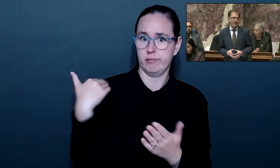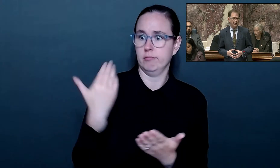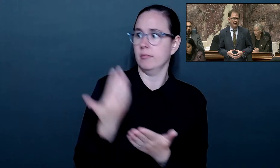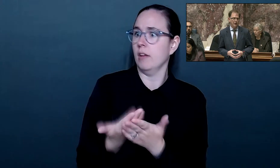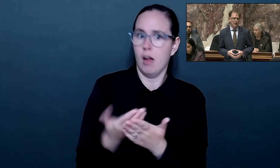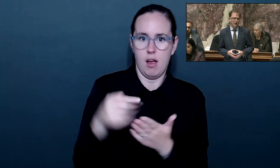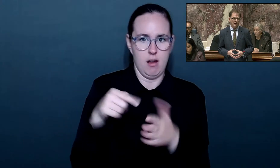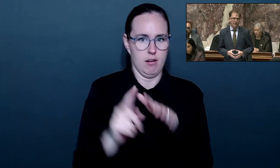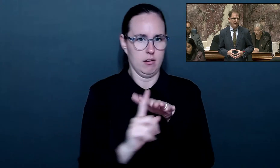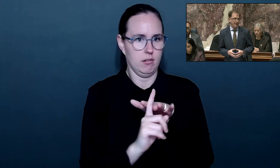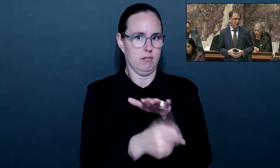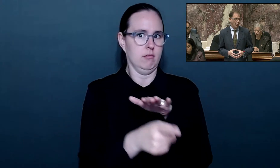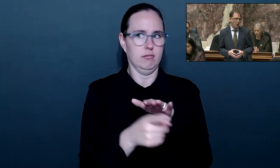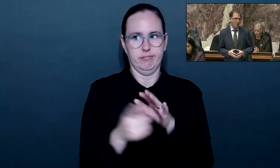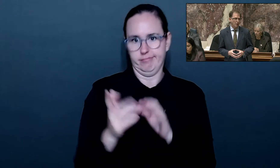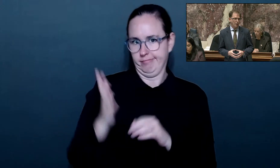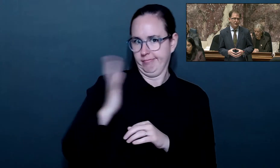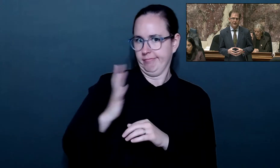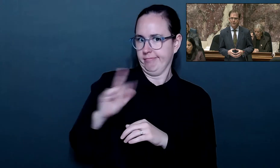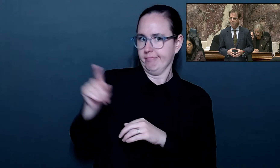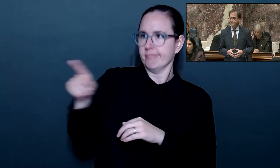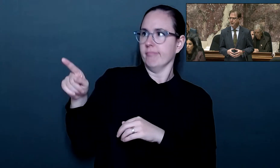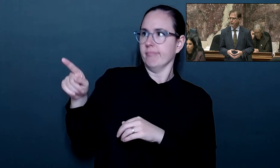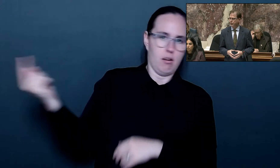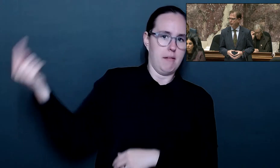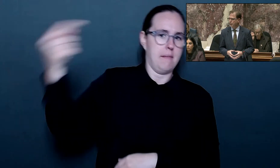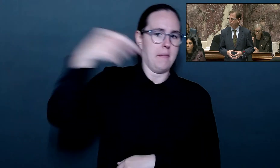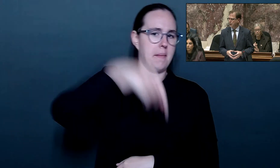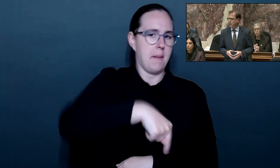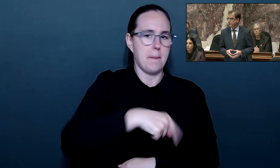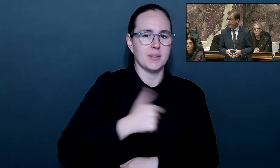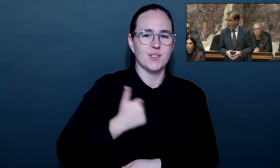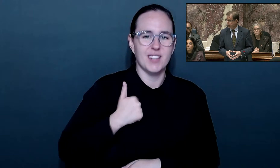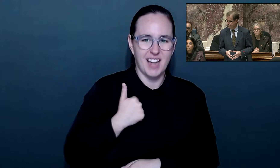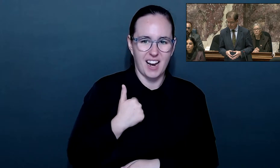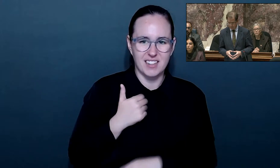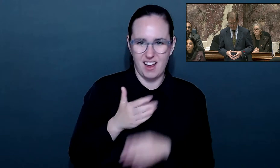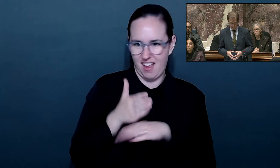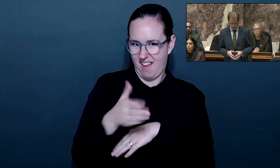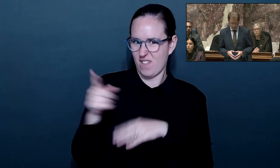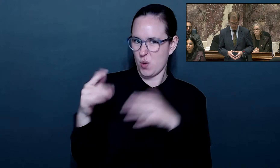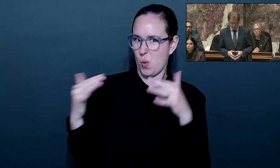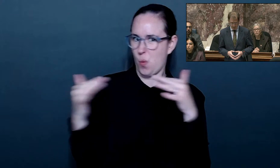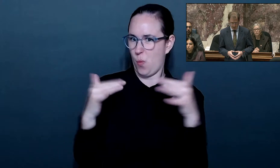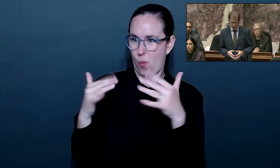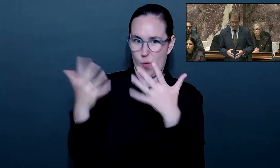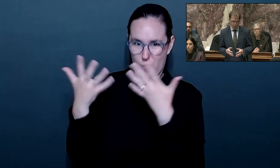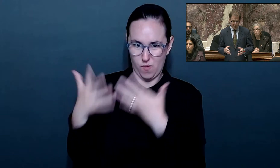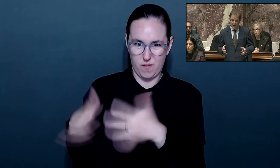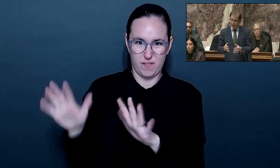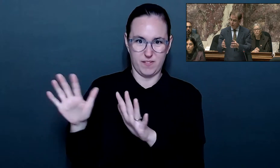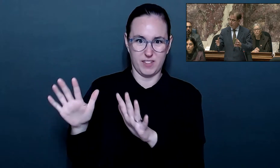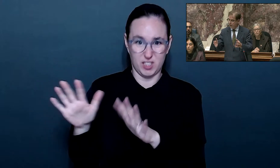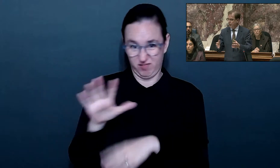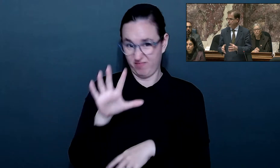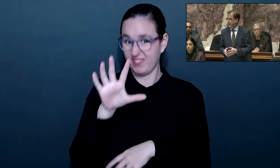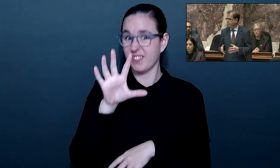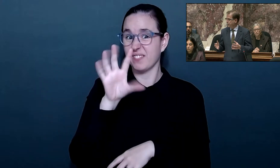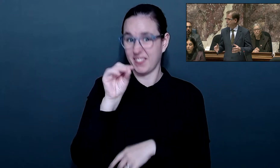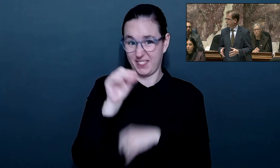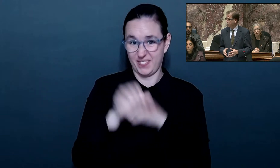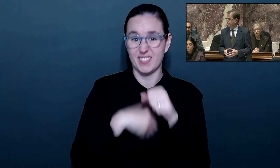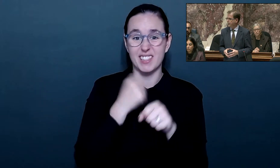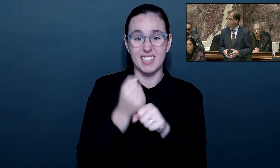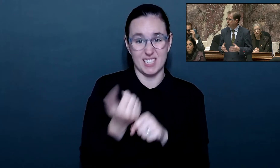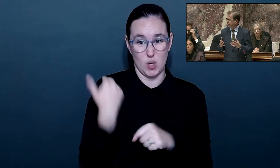in the wake of the Vietnam War, which ended 50 years ago today. And we had, and I want to thank